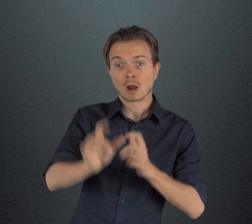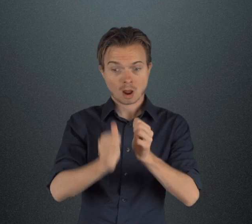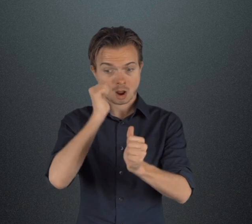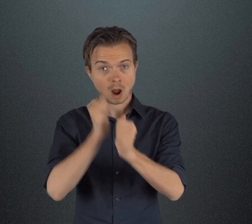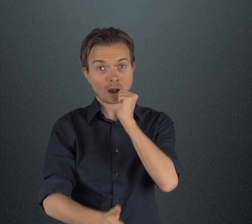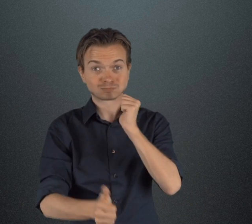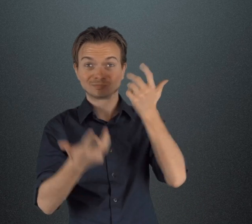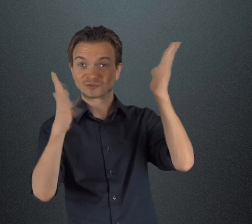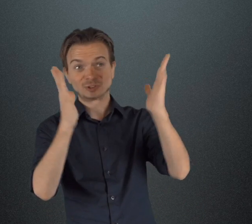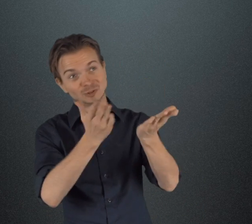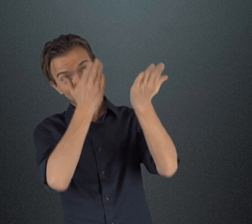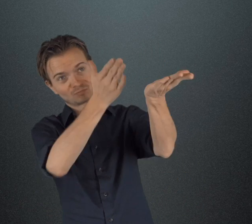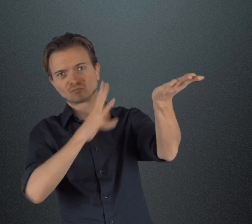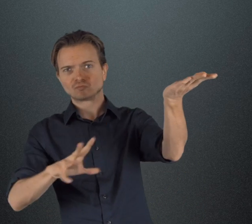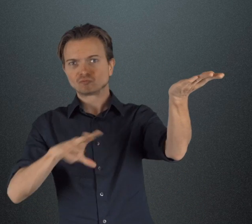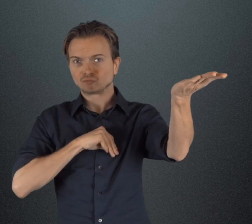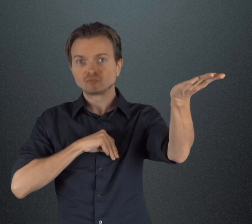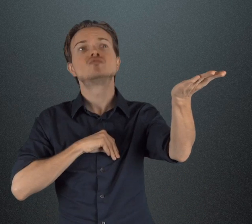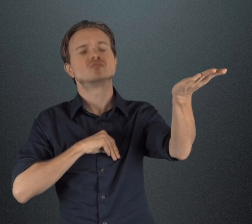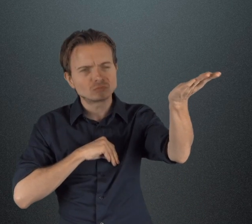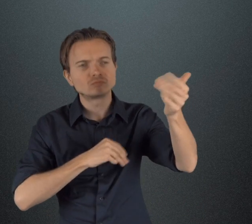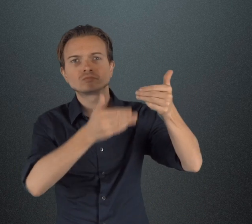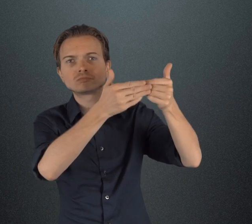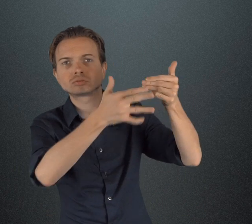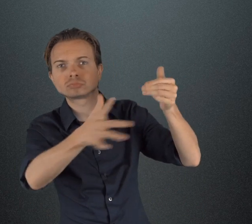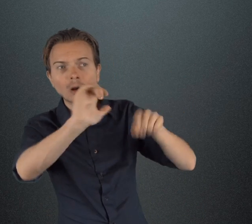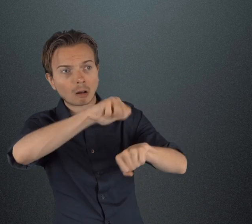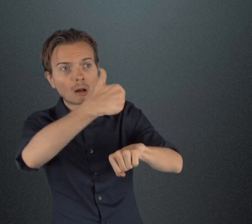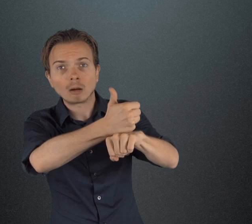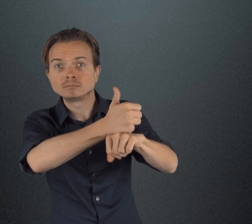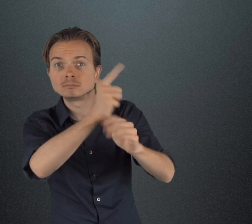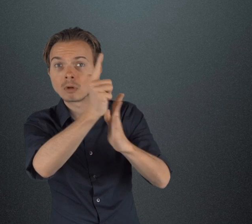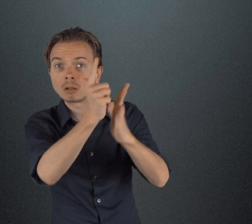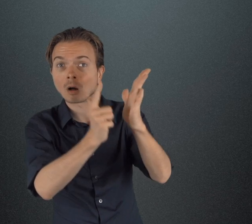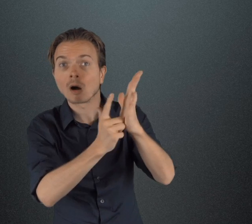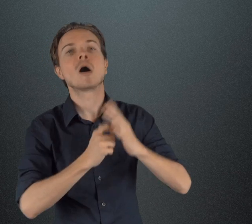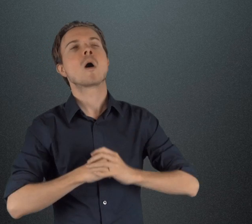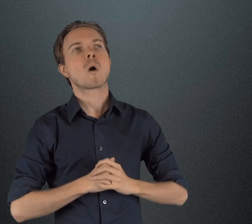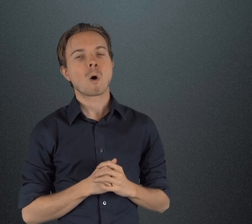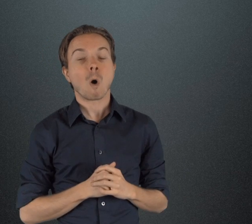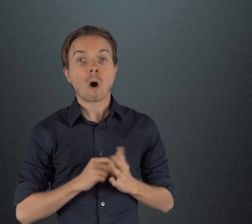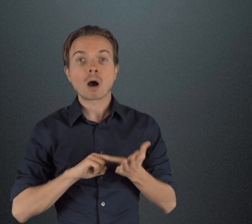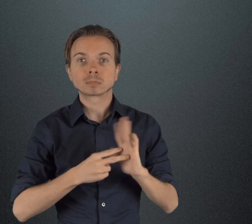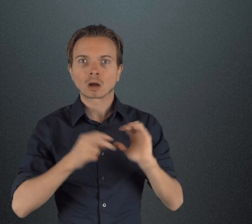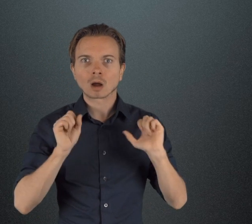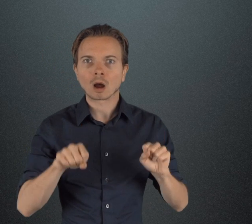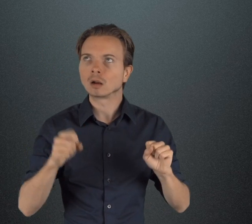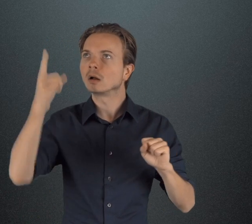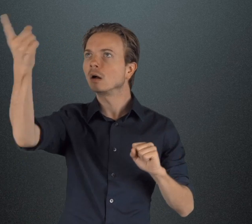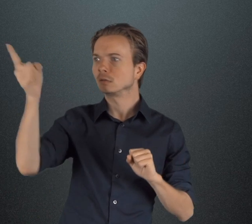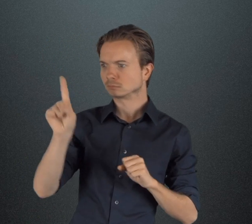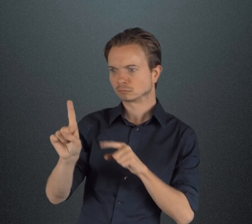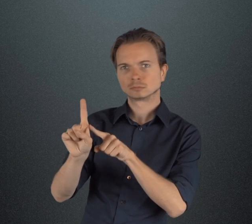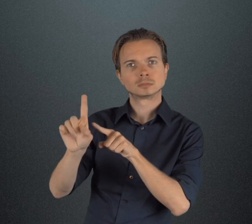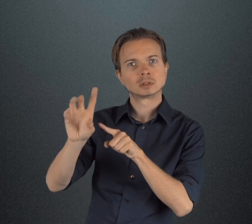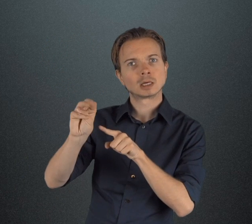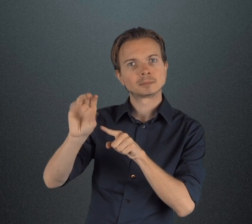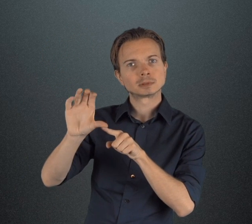Passage of this bill would allow DESE and MCDHH to work together to ensure that interpreters are